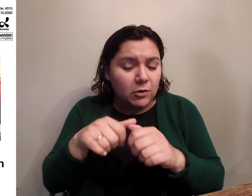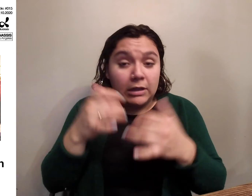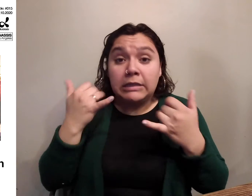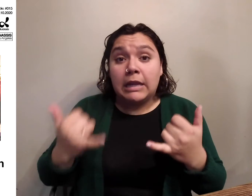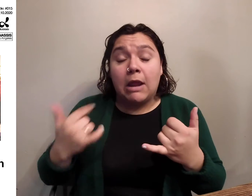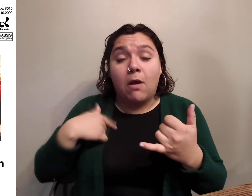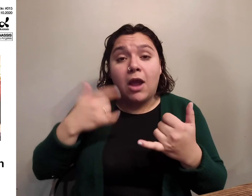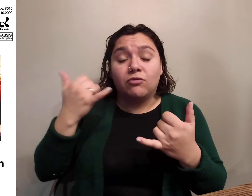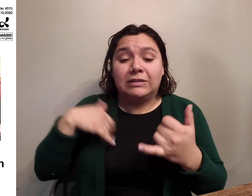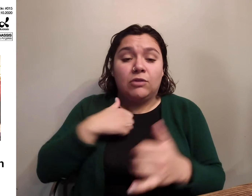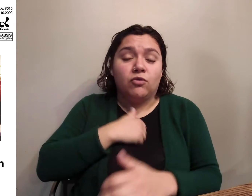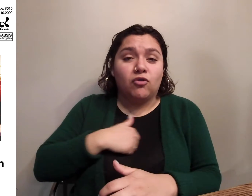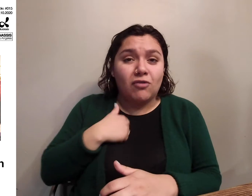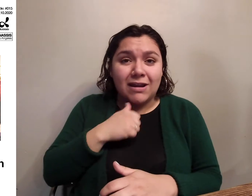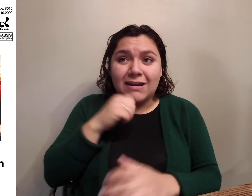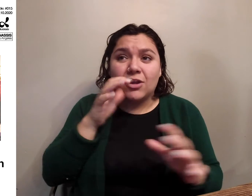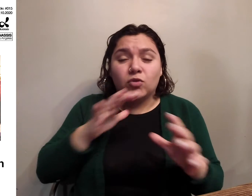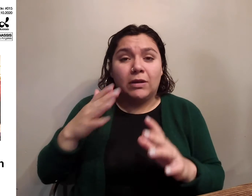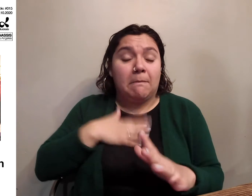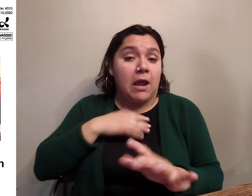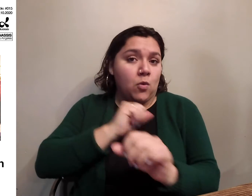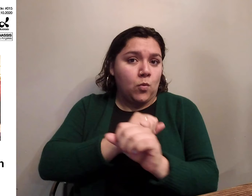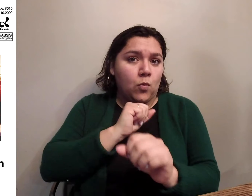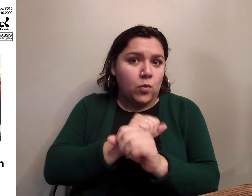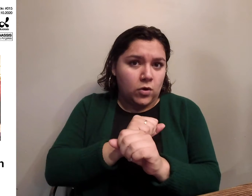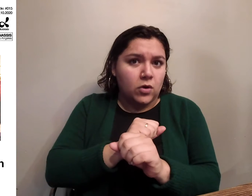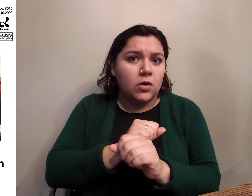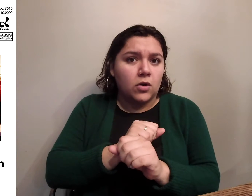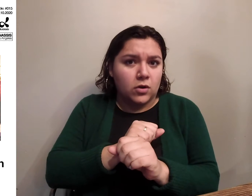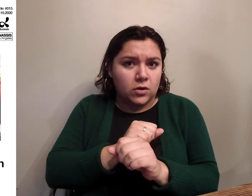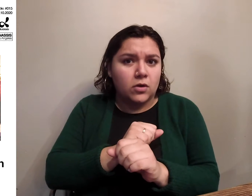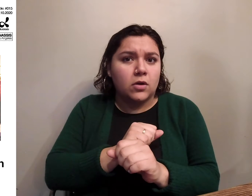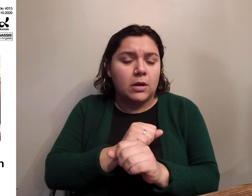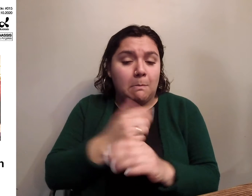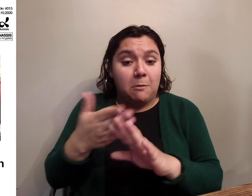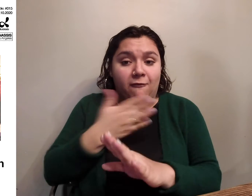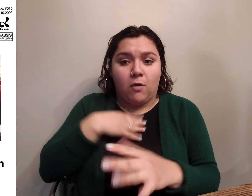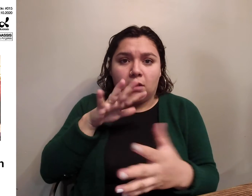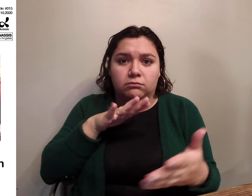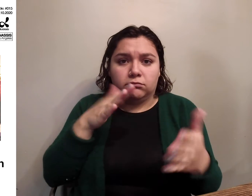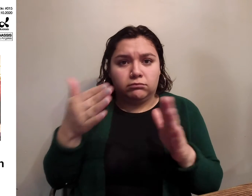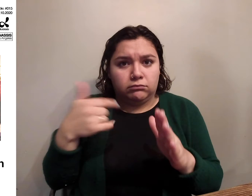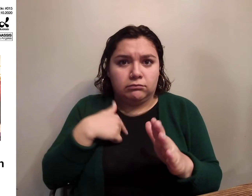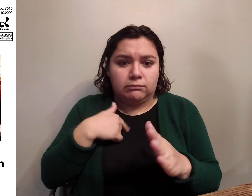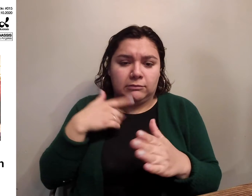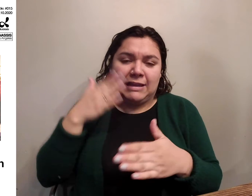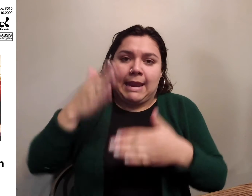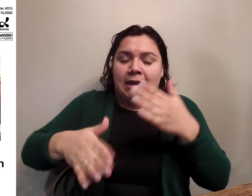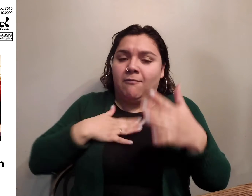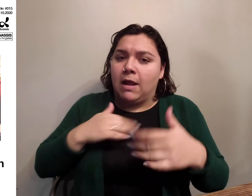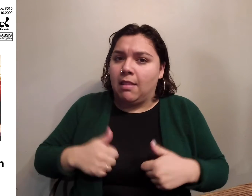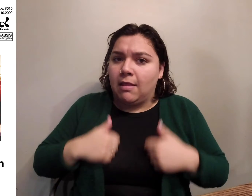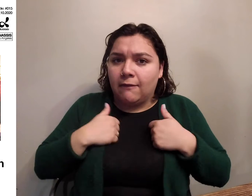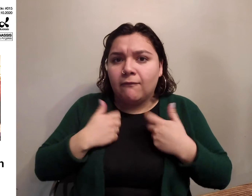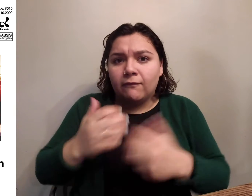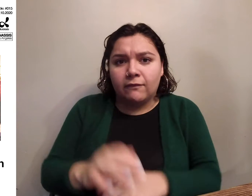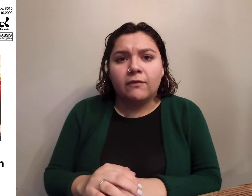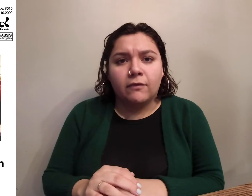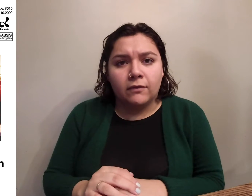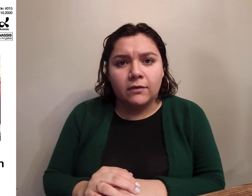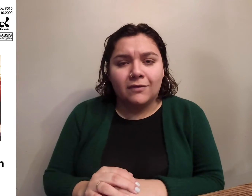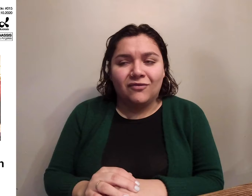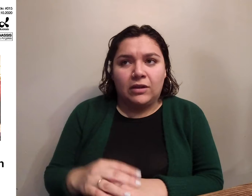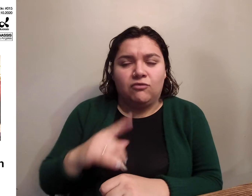I will regret not doing my own work if I get to the end of my life and I've spent too much time